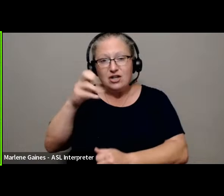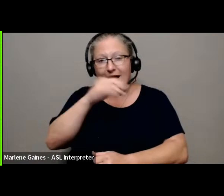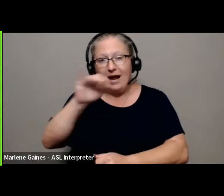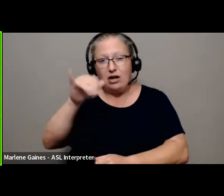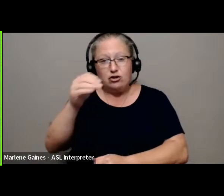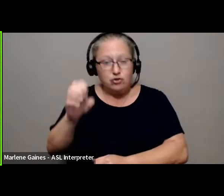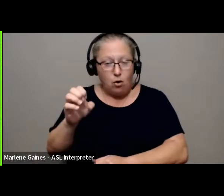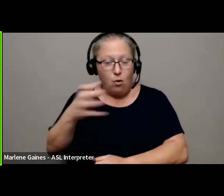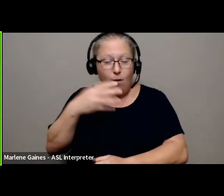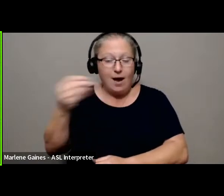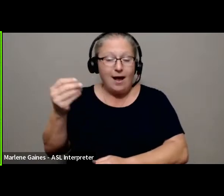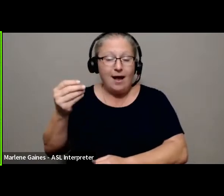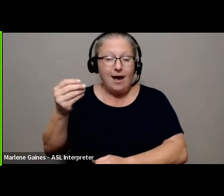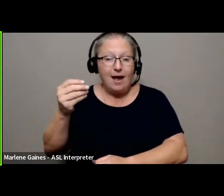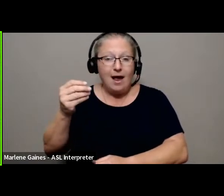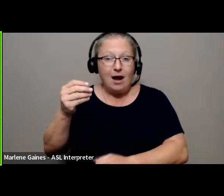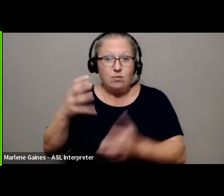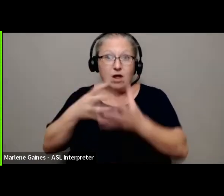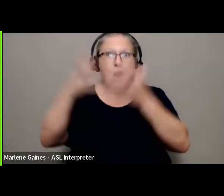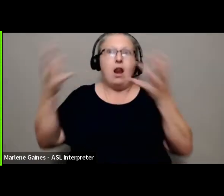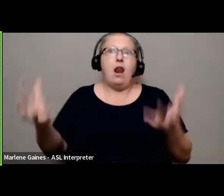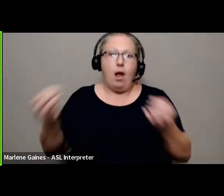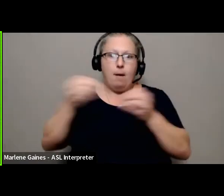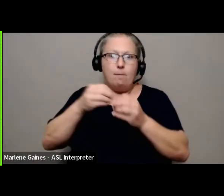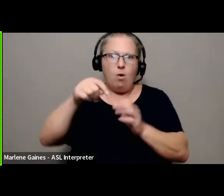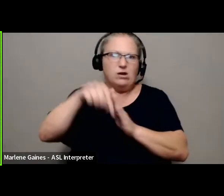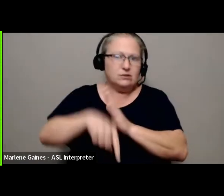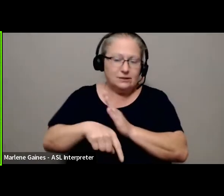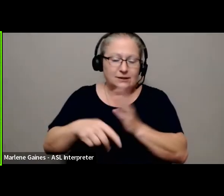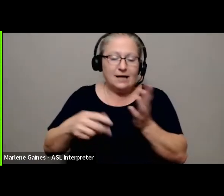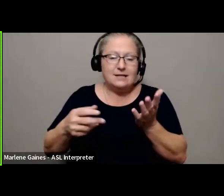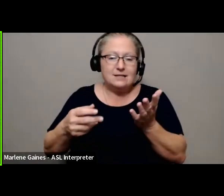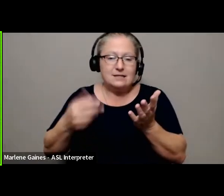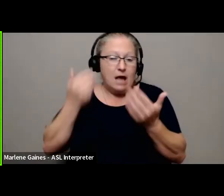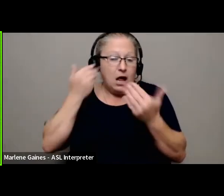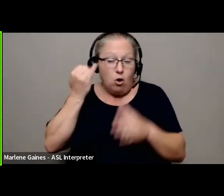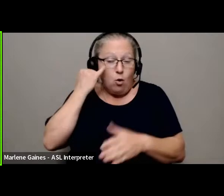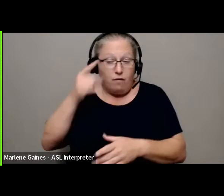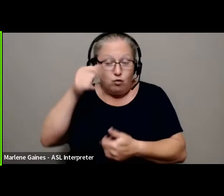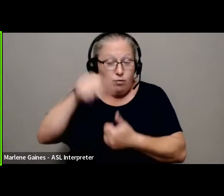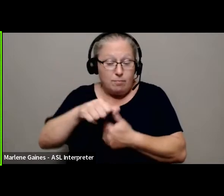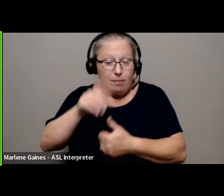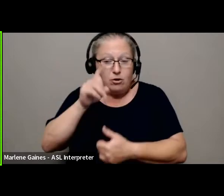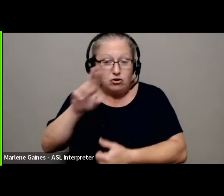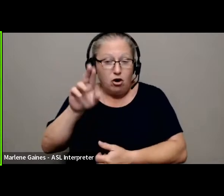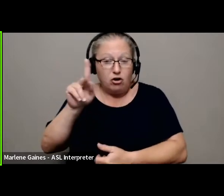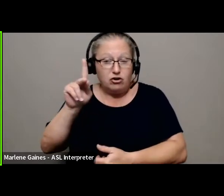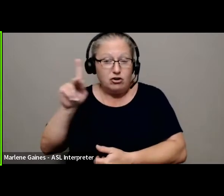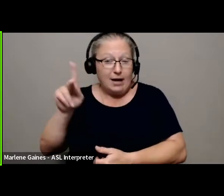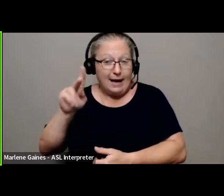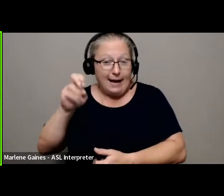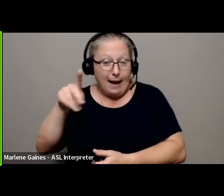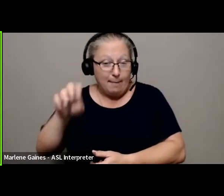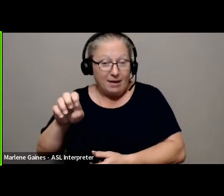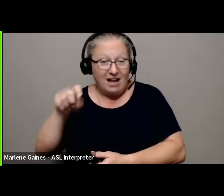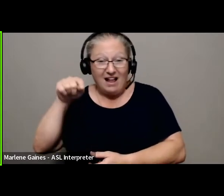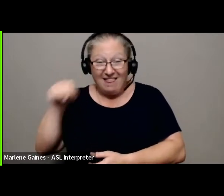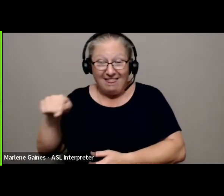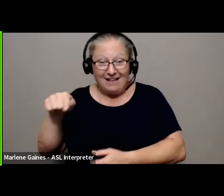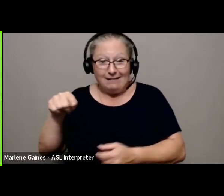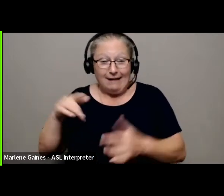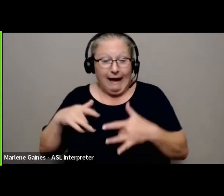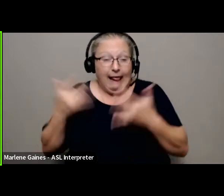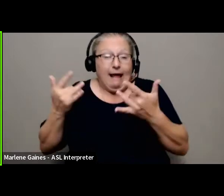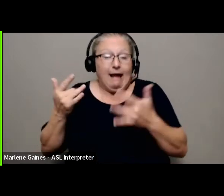Joe, and it was a lot more intense. I don't know if you remember, Dr. Kempe, this is